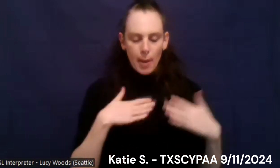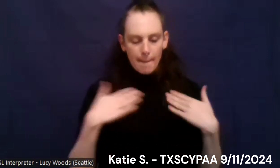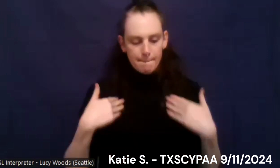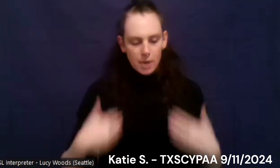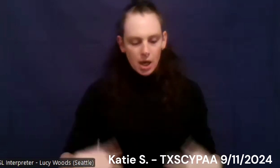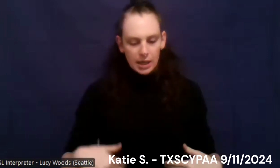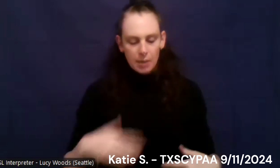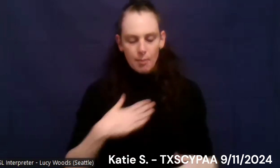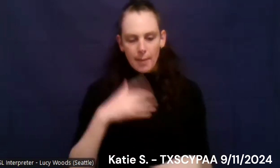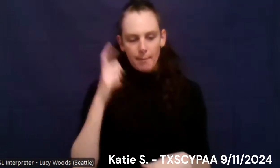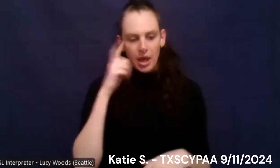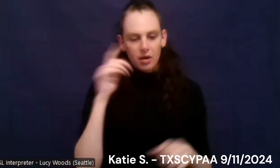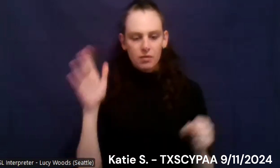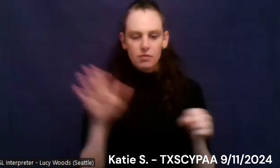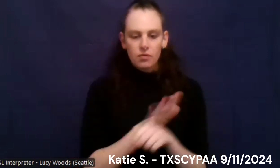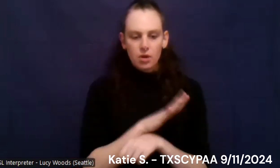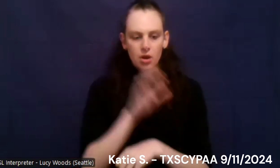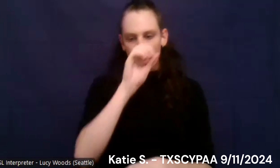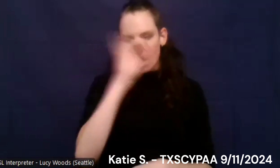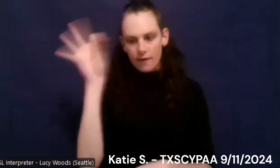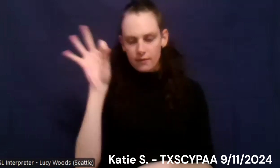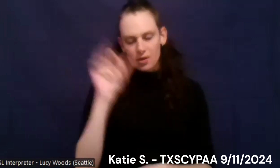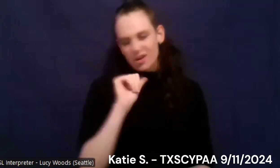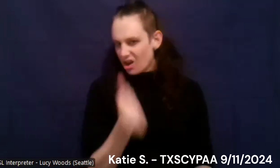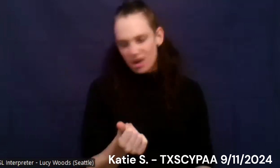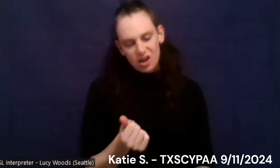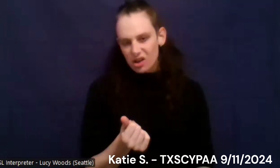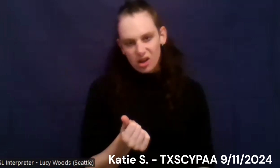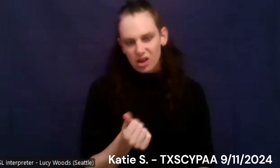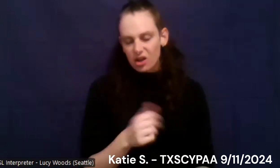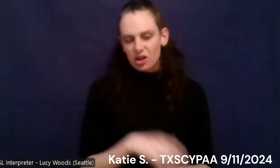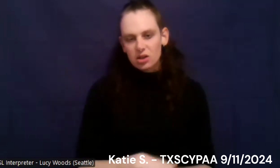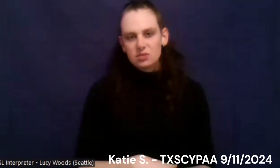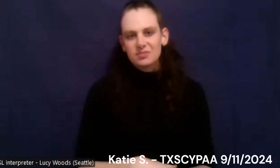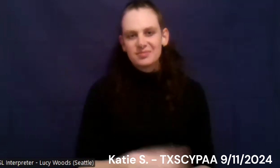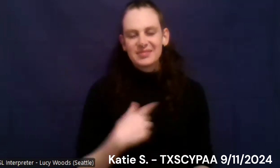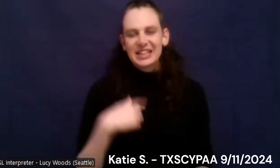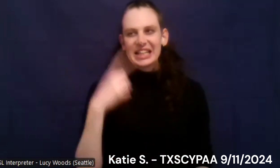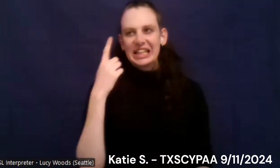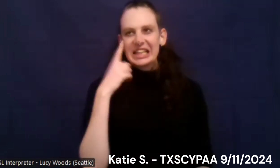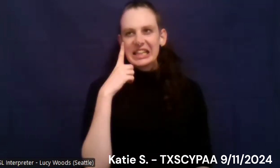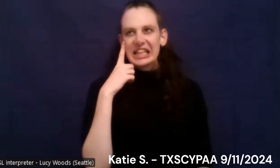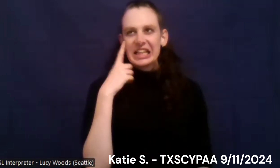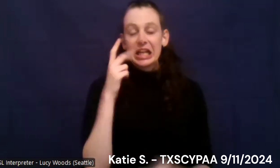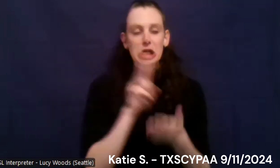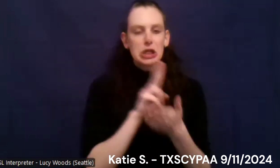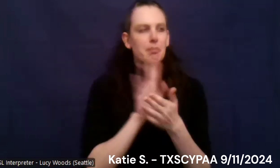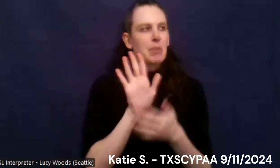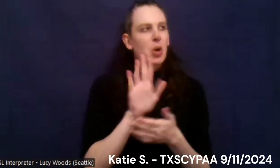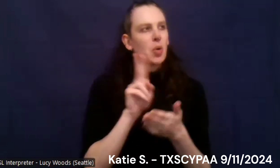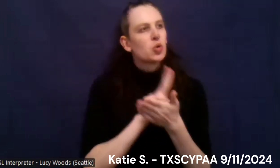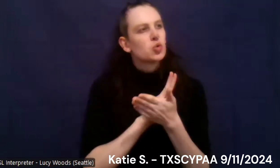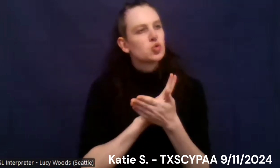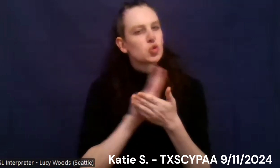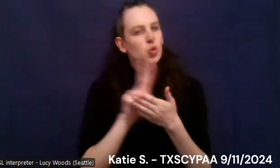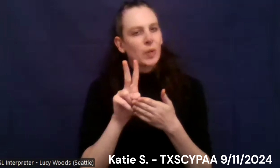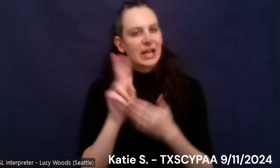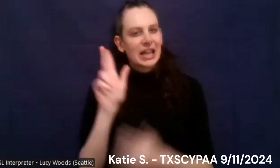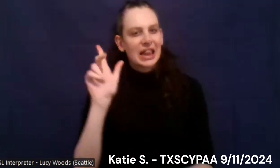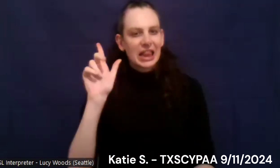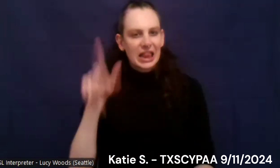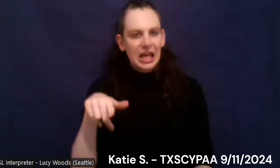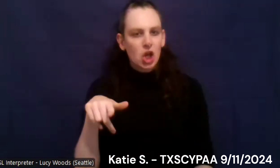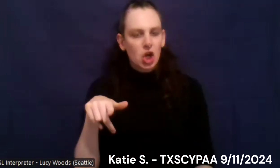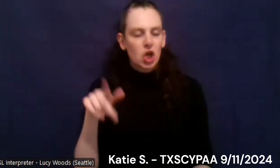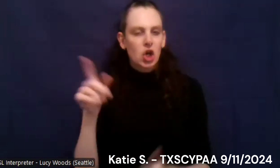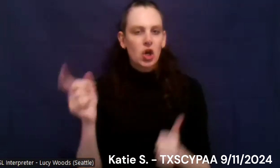completely turned off. I will say that I think in my head, it was like 2 weeks later, was the first time that I